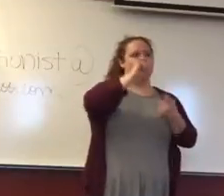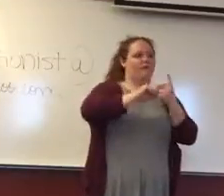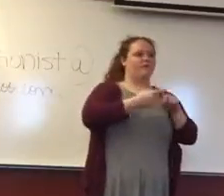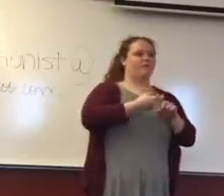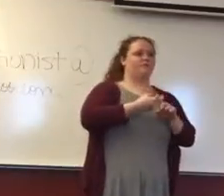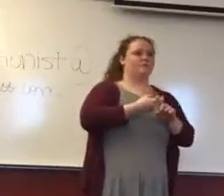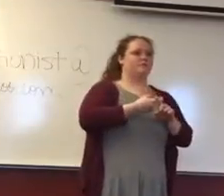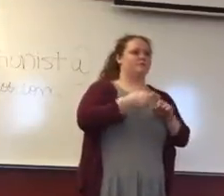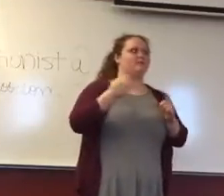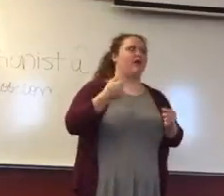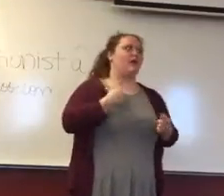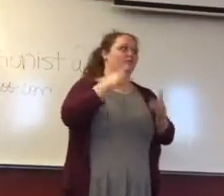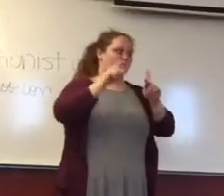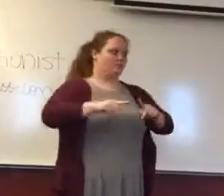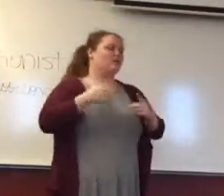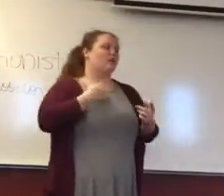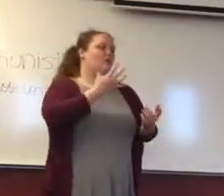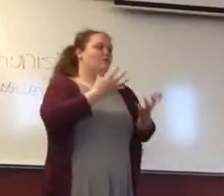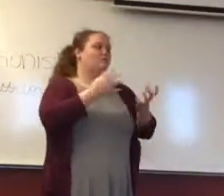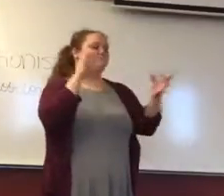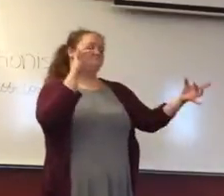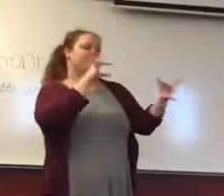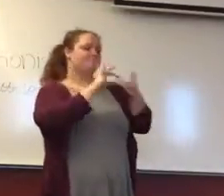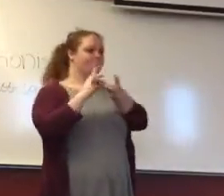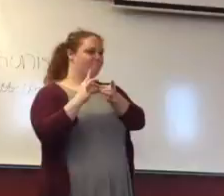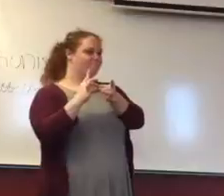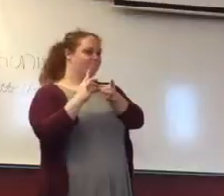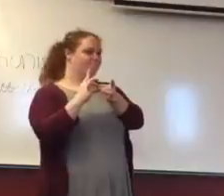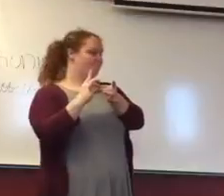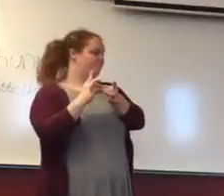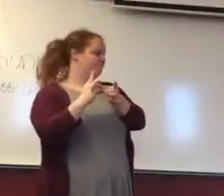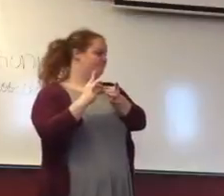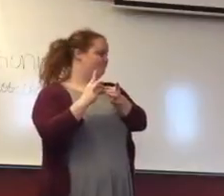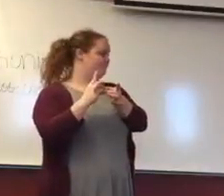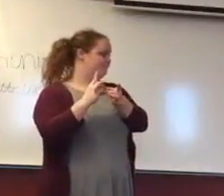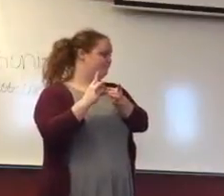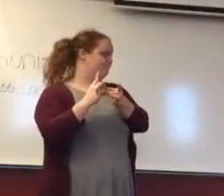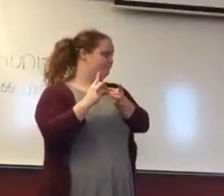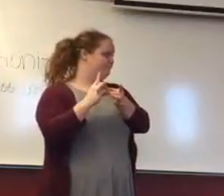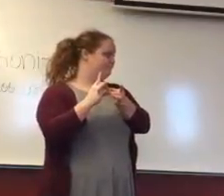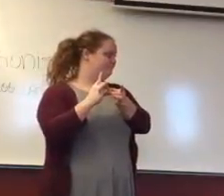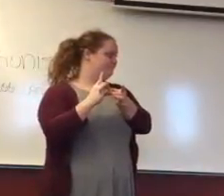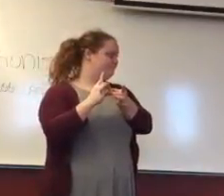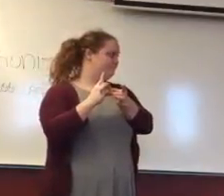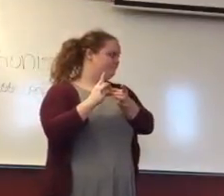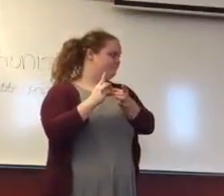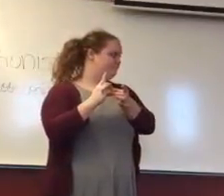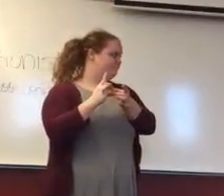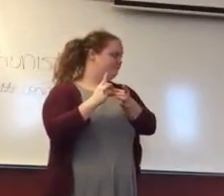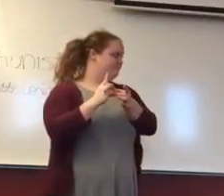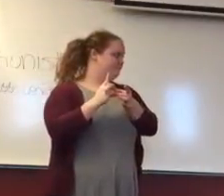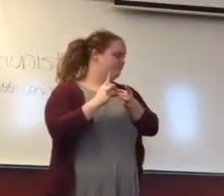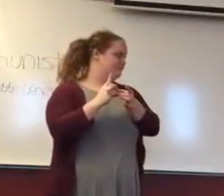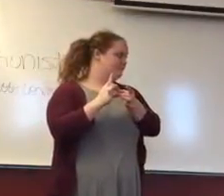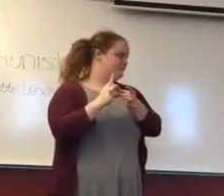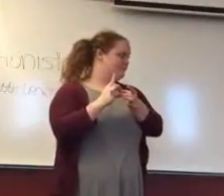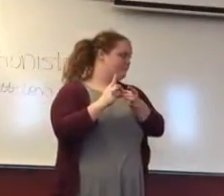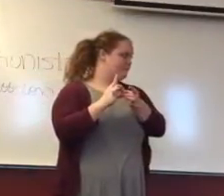with. And I was like, and it wasn't even like, and he didn't, of course, I wouldn't really put the words to hook up with, but that's